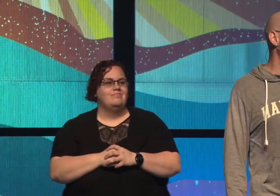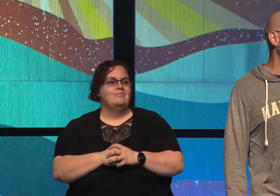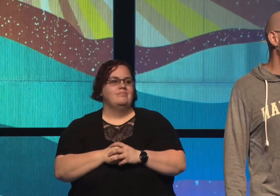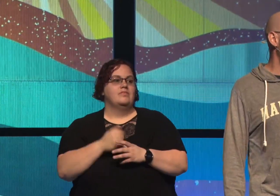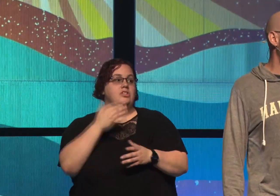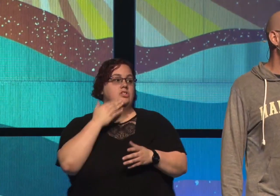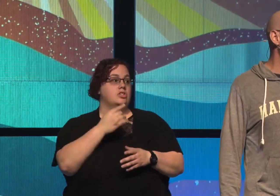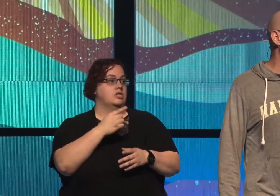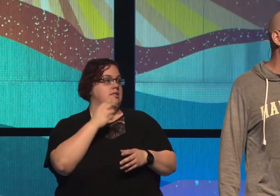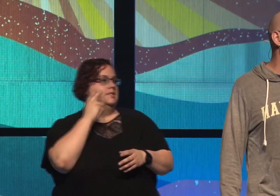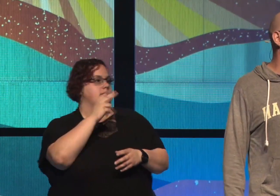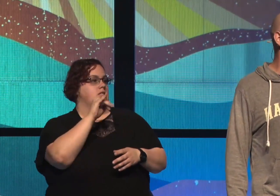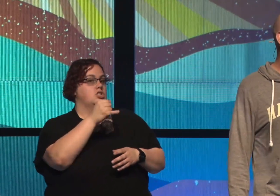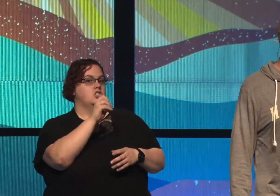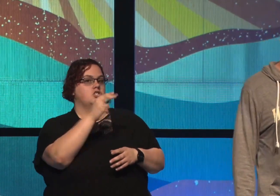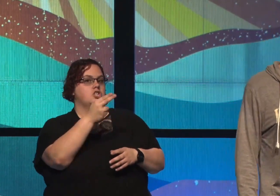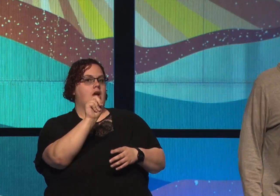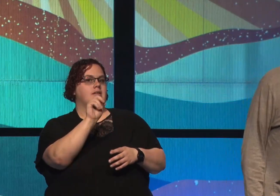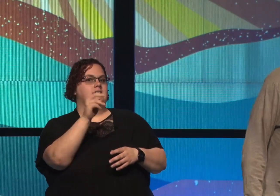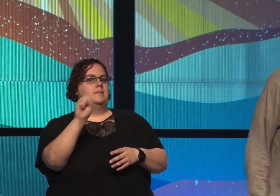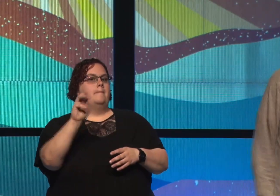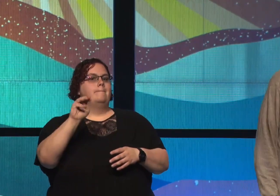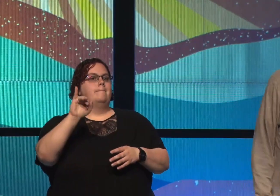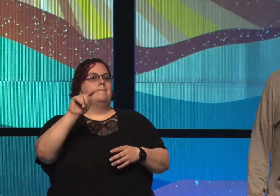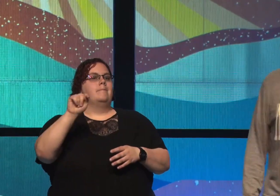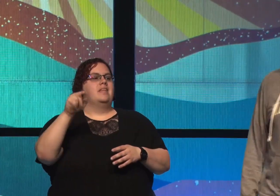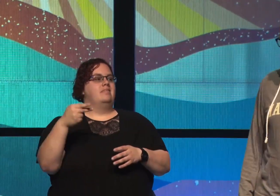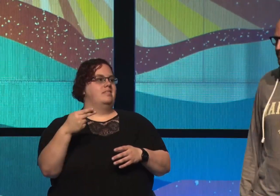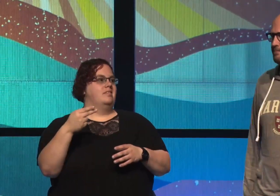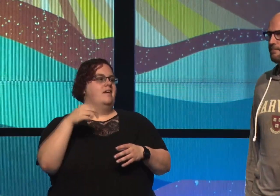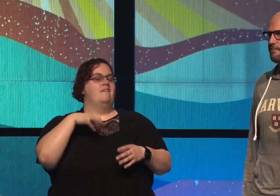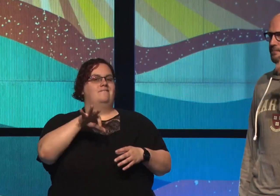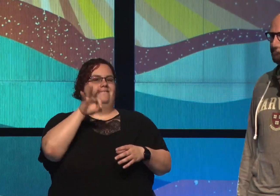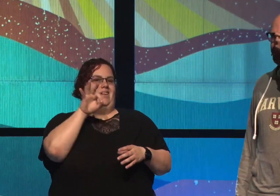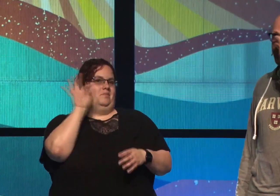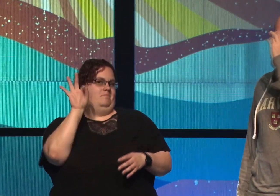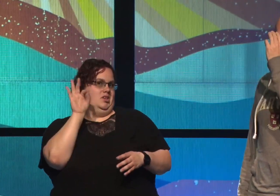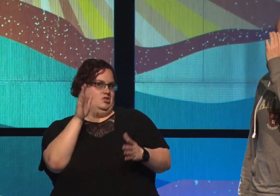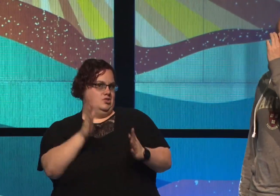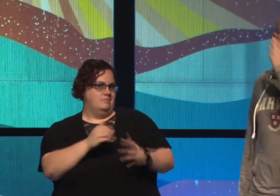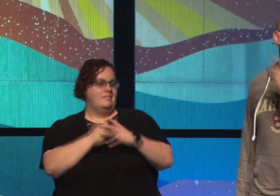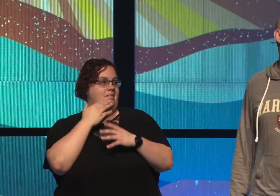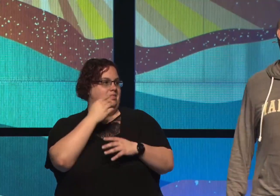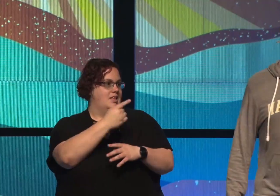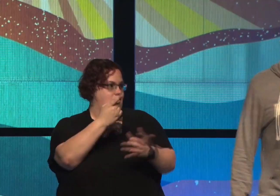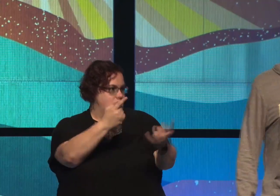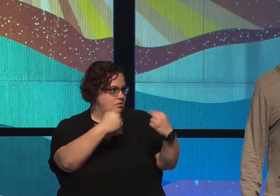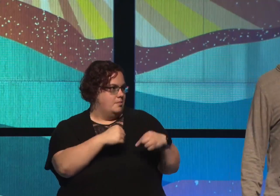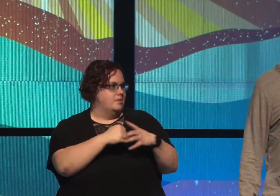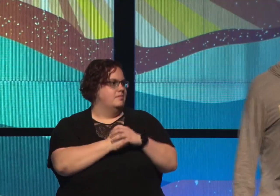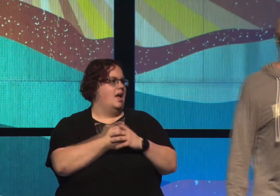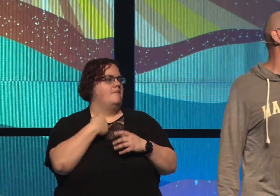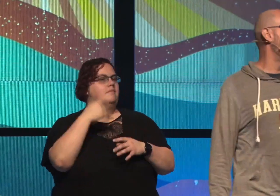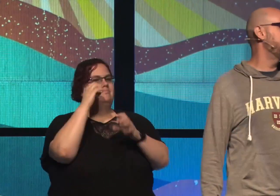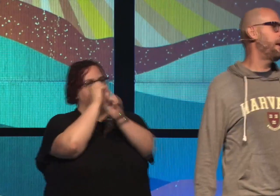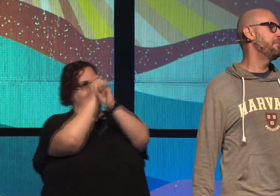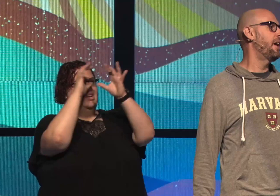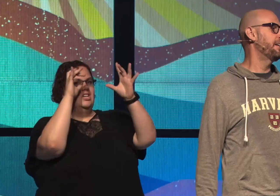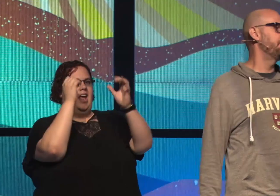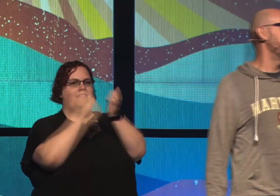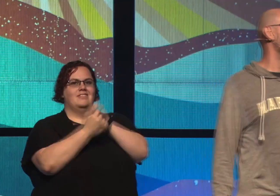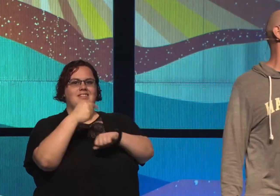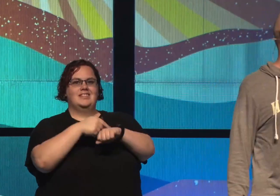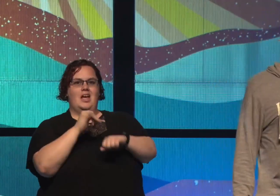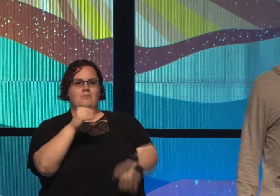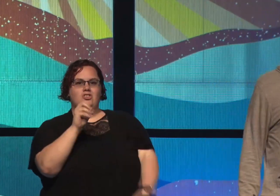good to see John Smith, our founding pastor, here today. Thank you for being here, John. I have this imagination in my mind that every time